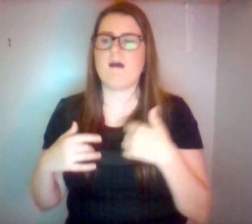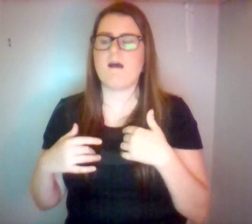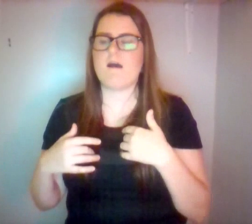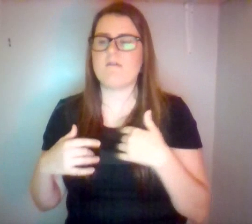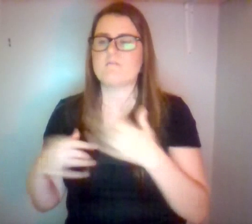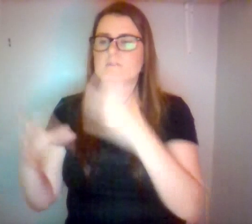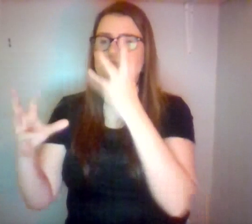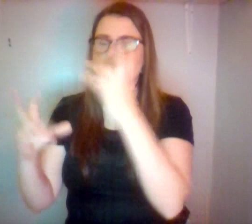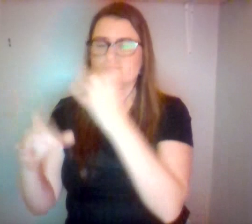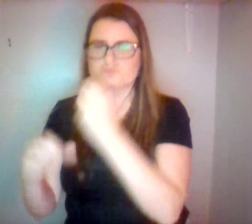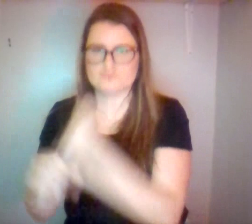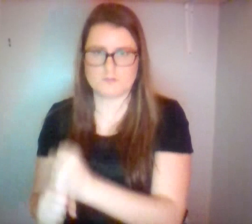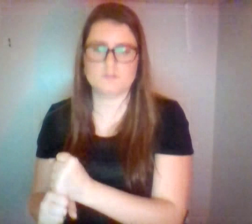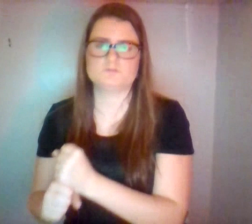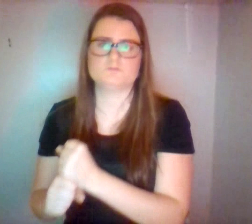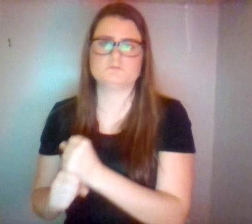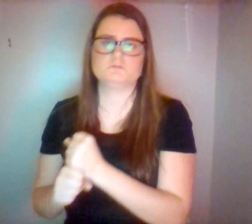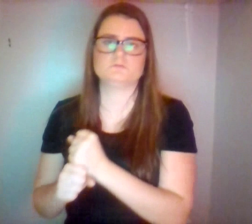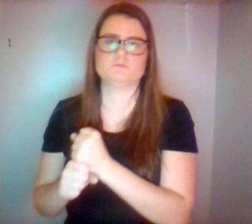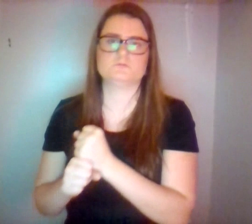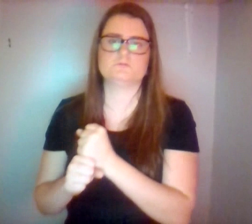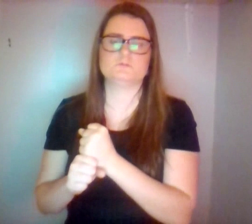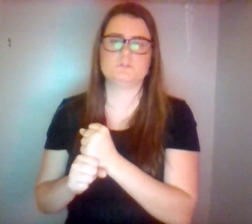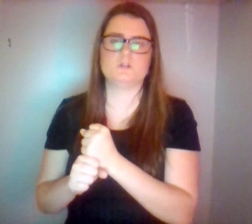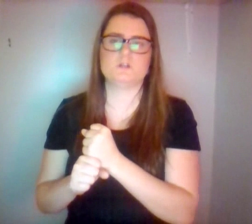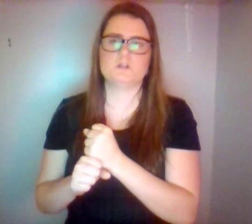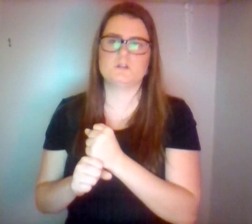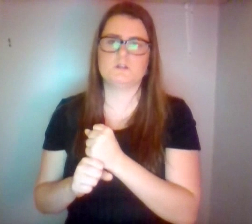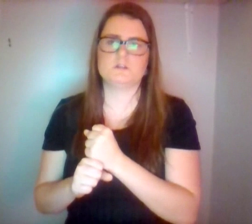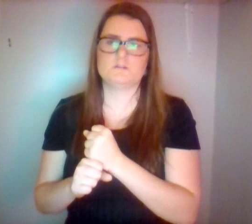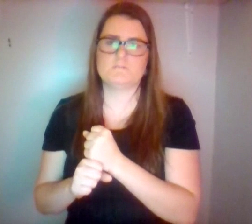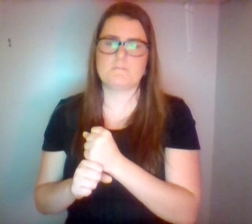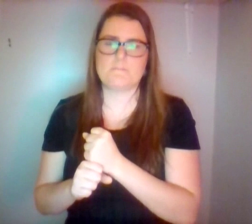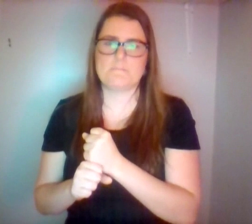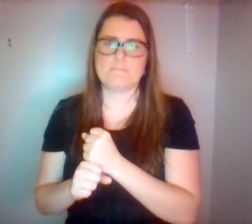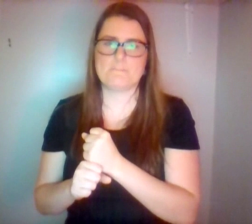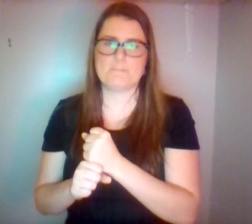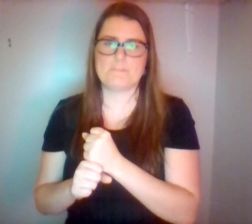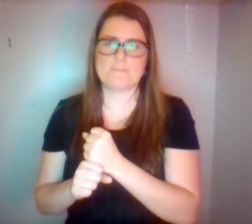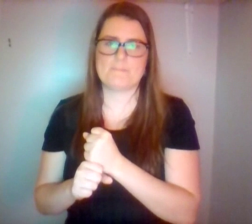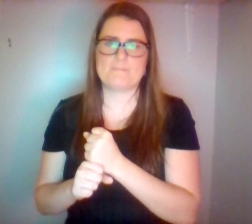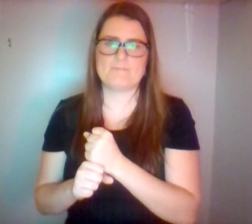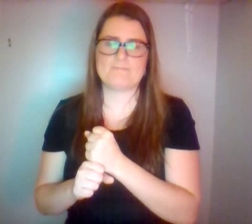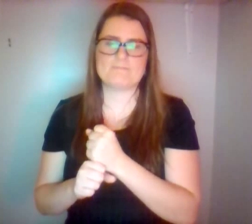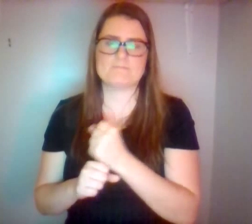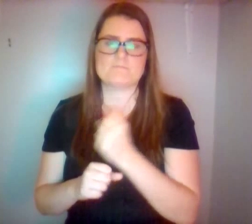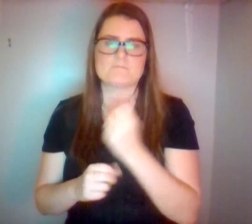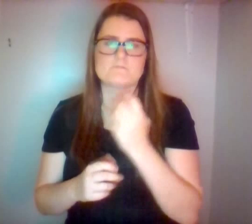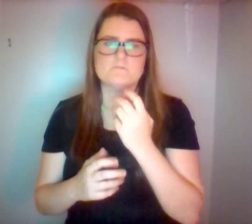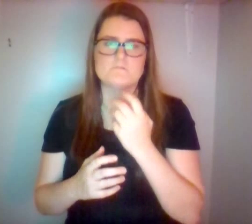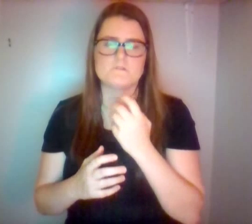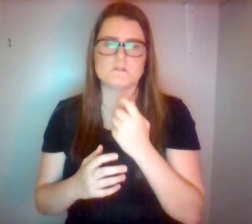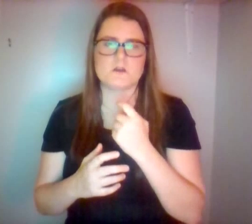That's what he understands the as. Therefore, having this ministry as we have been shown